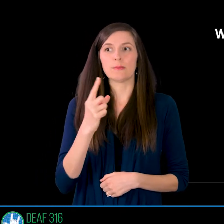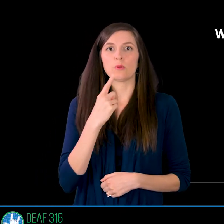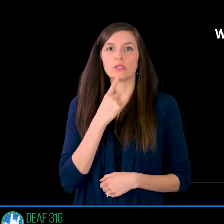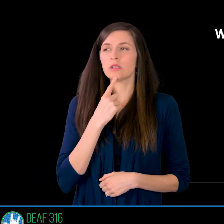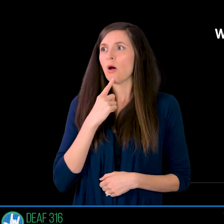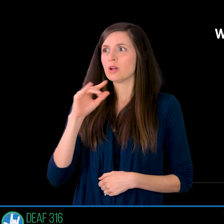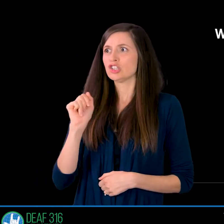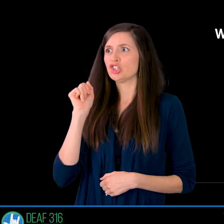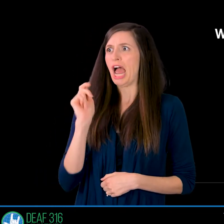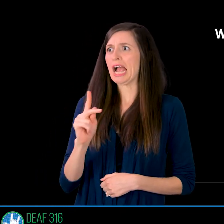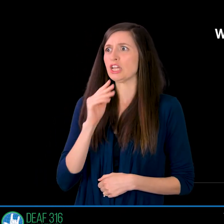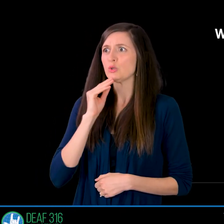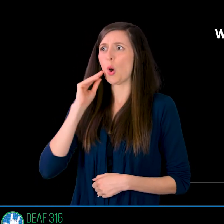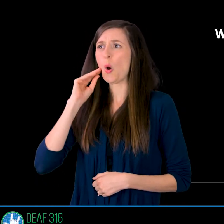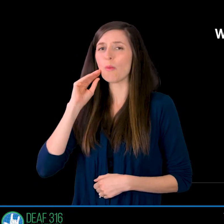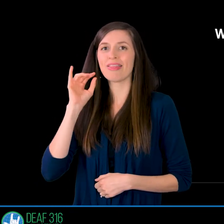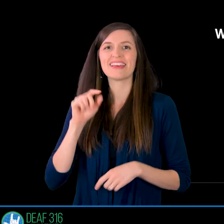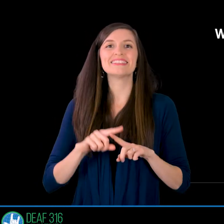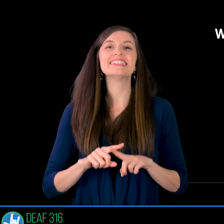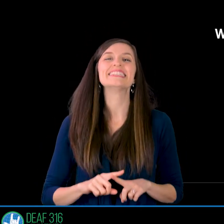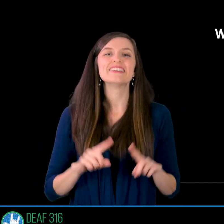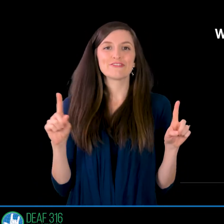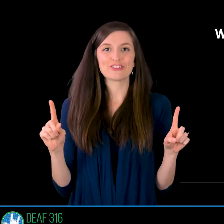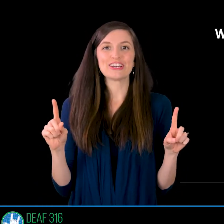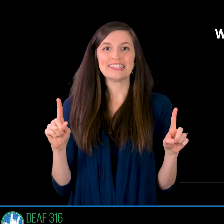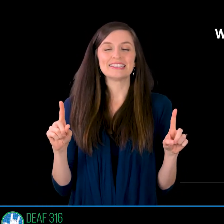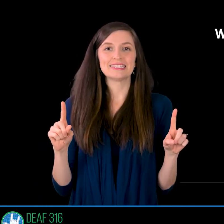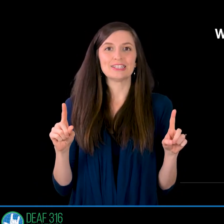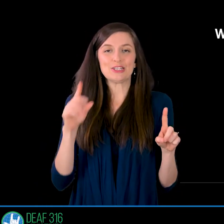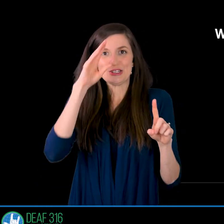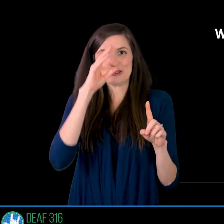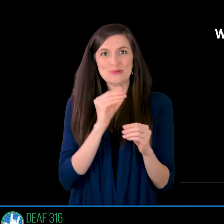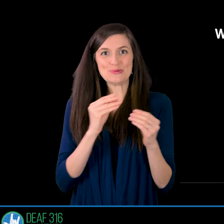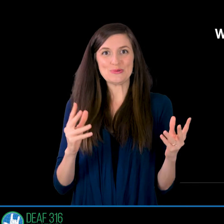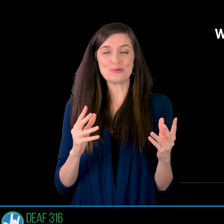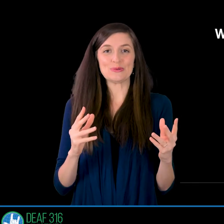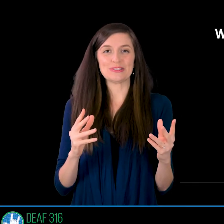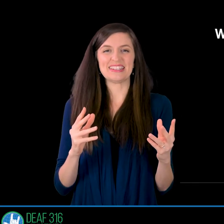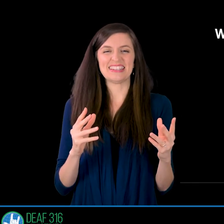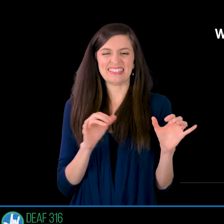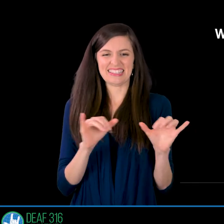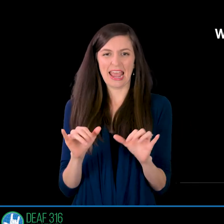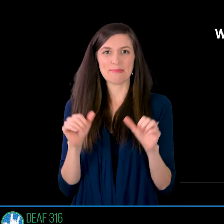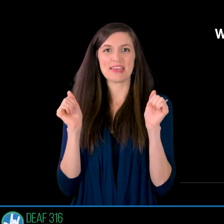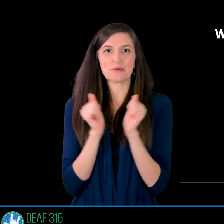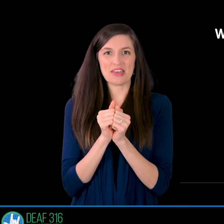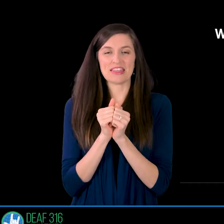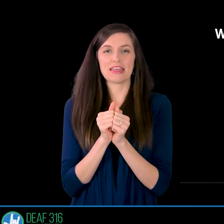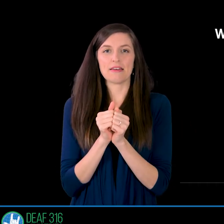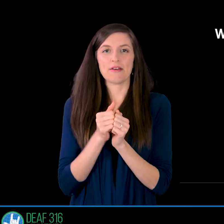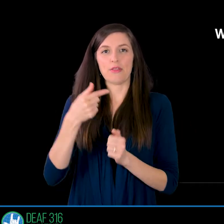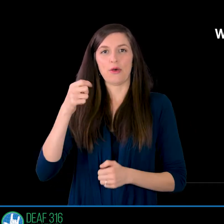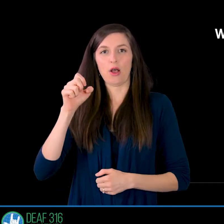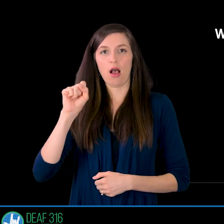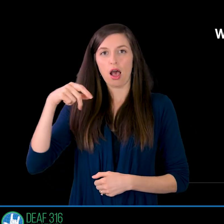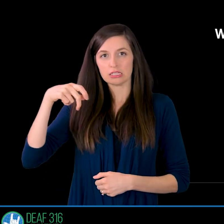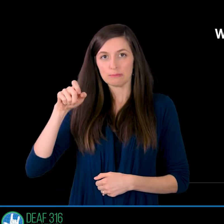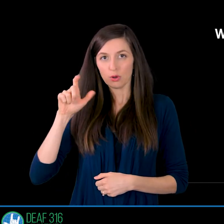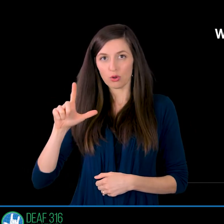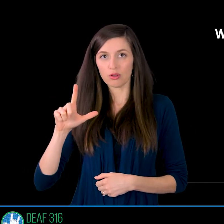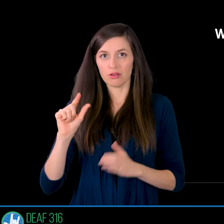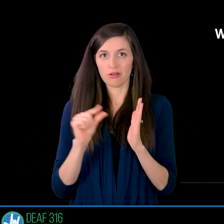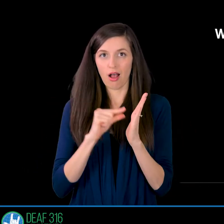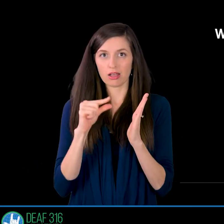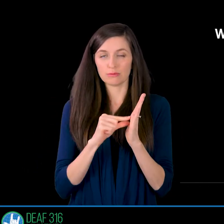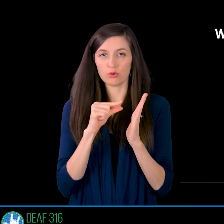that's a totally different experience of good news. And so it is with the gospel, the good news of